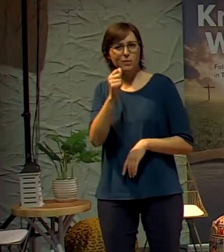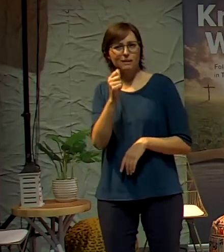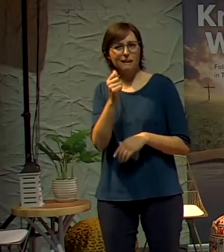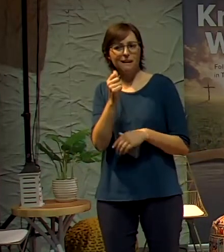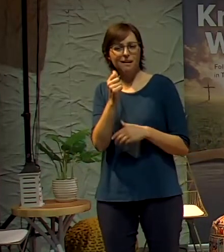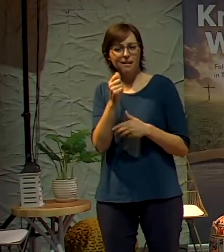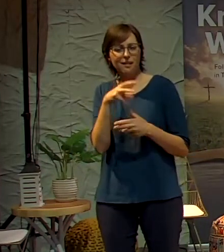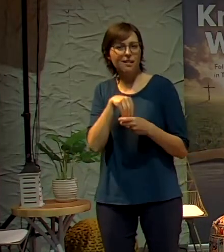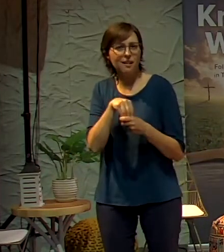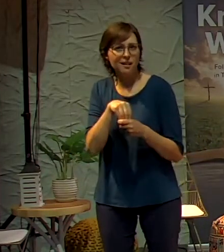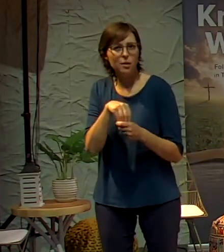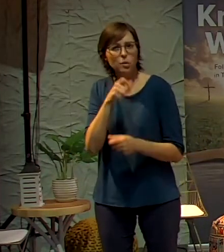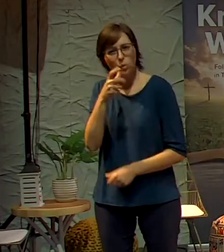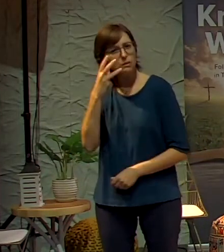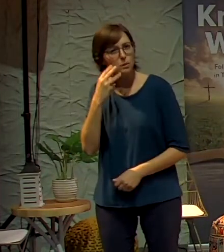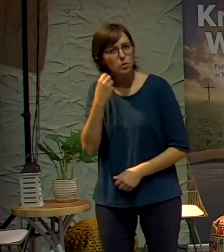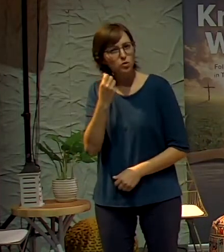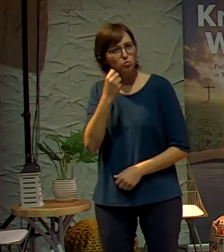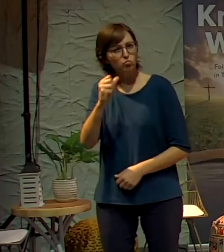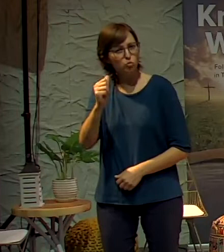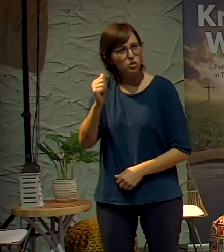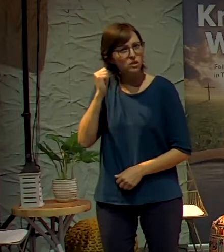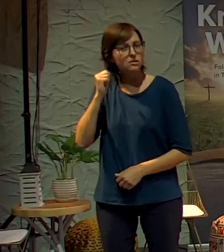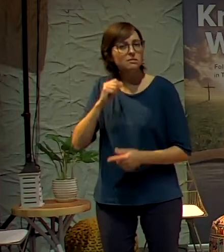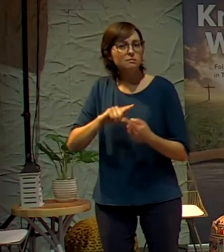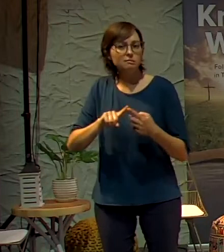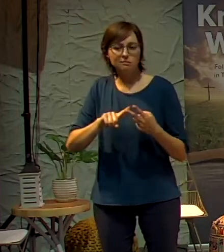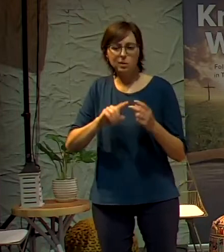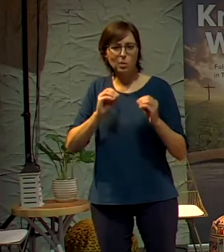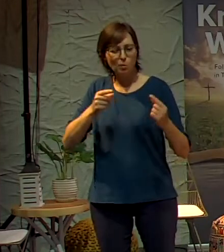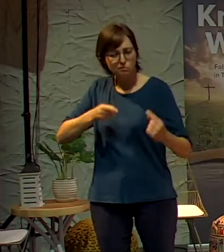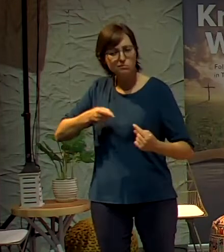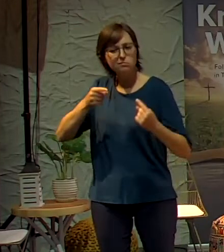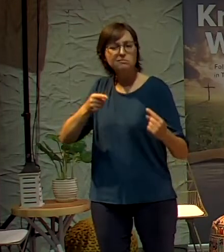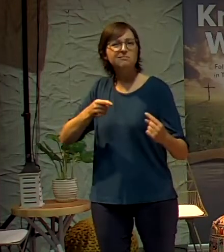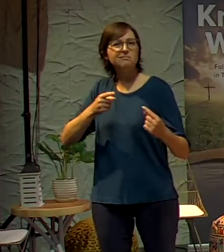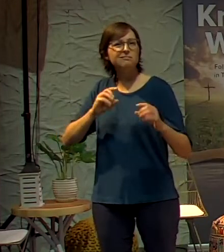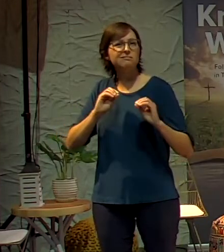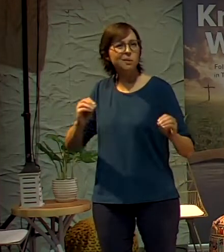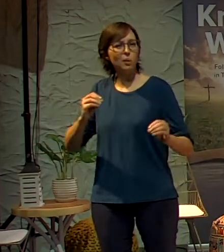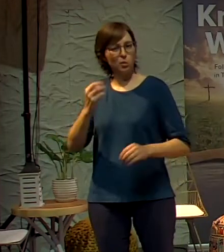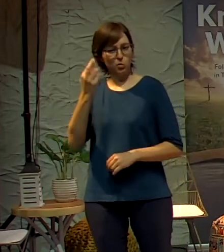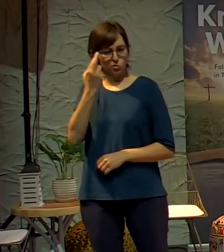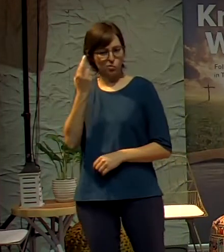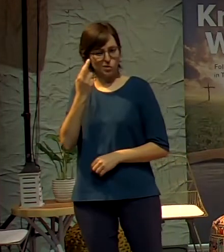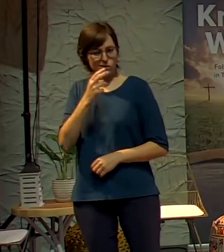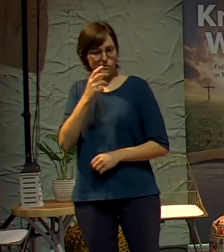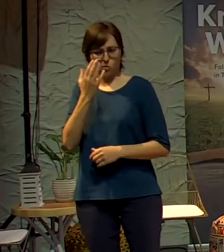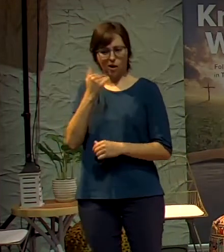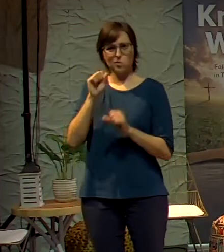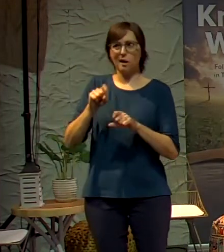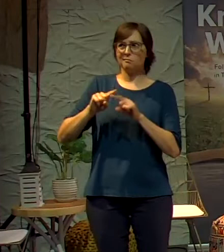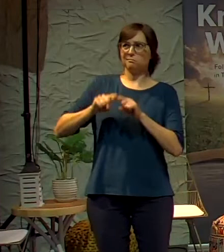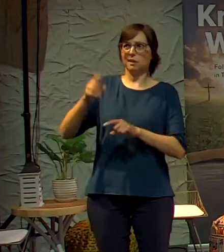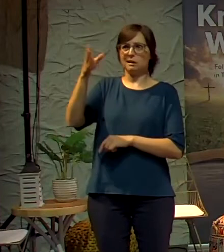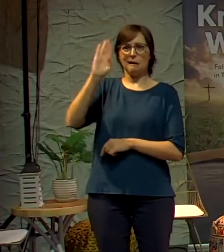You don't discover any rejection. You don't do any battle. Therefore, you have no reason really to rely on God and ask